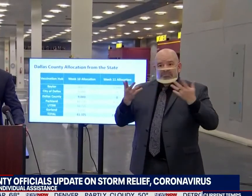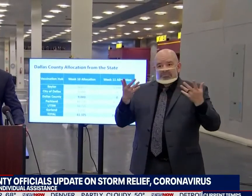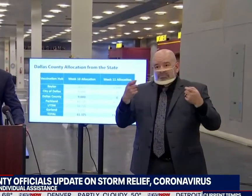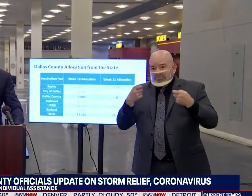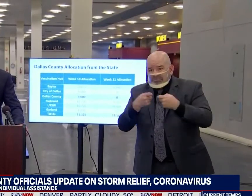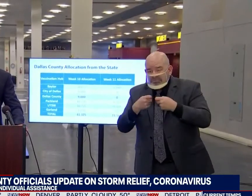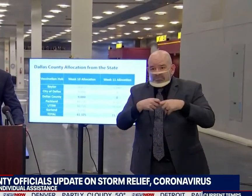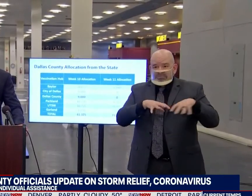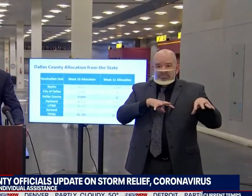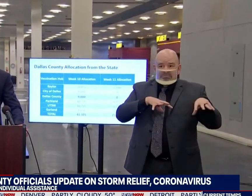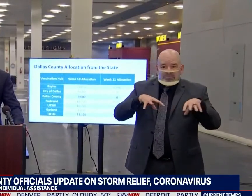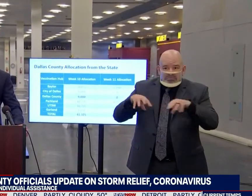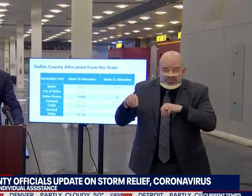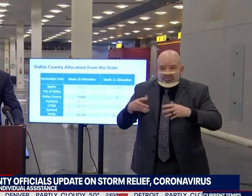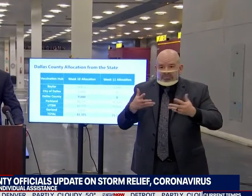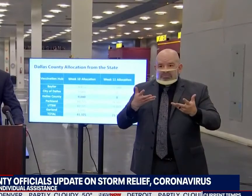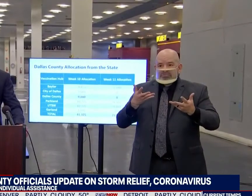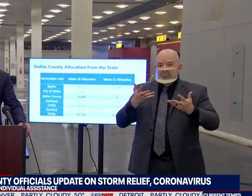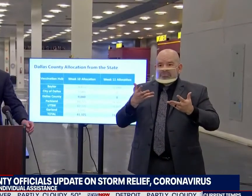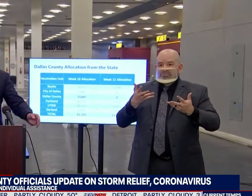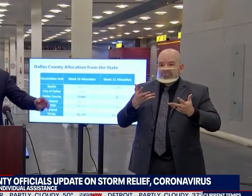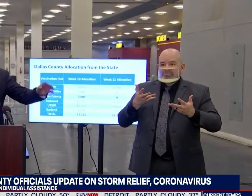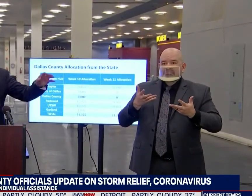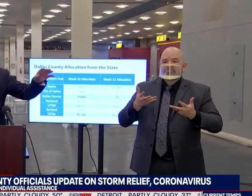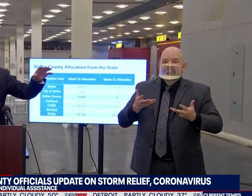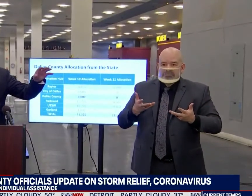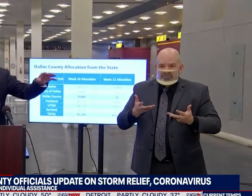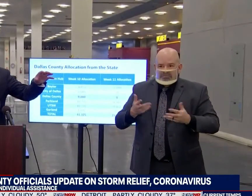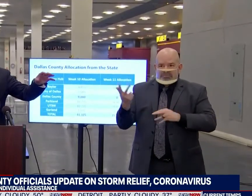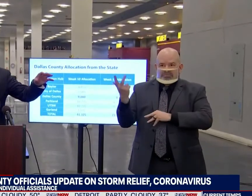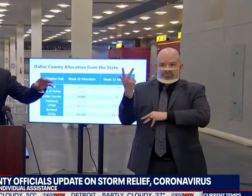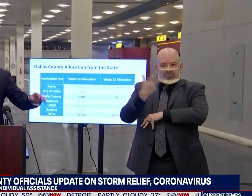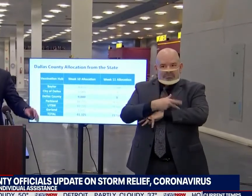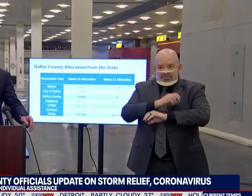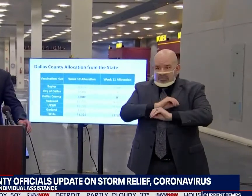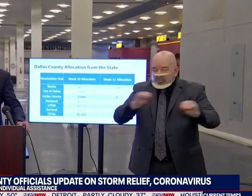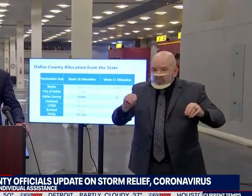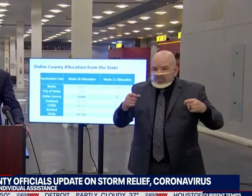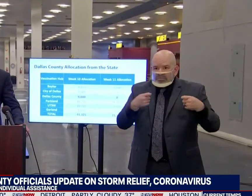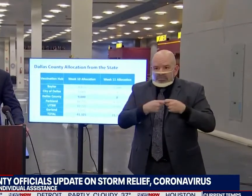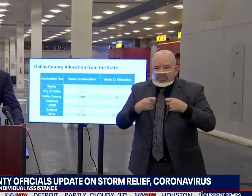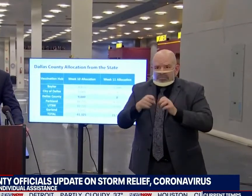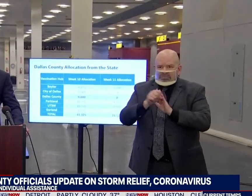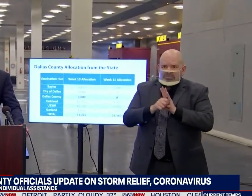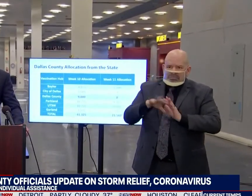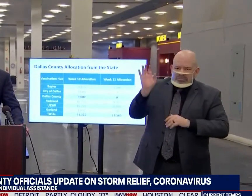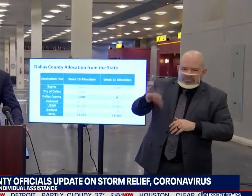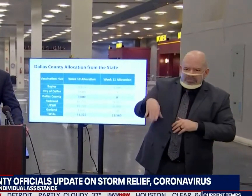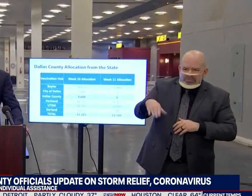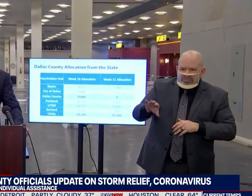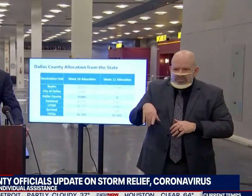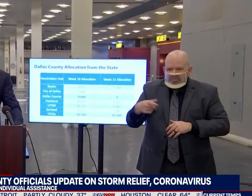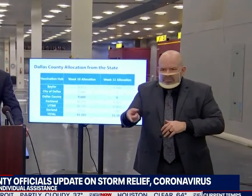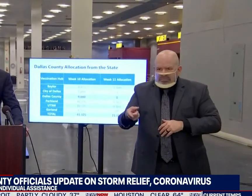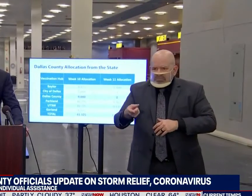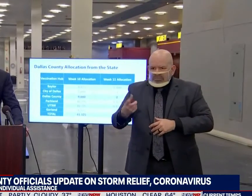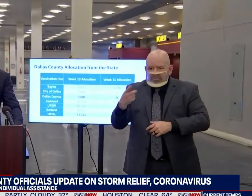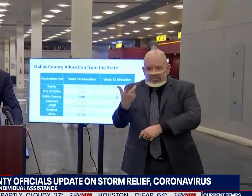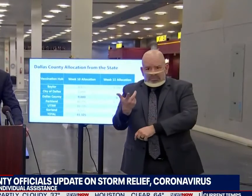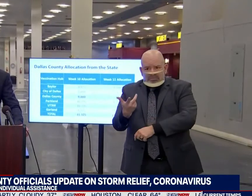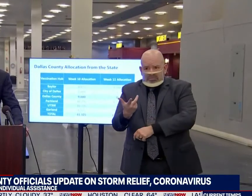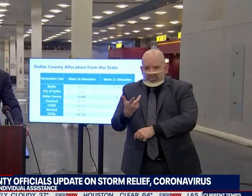received word from the state that they were cutting our uh normal aotment of vaccines by 42,000